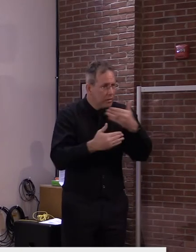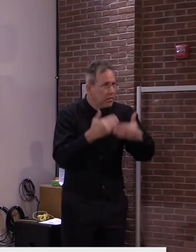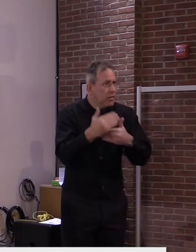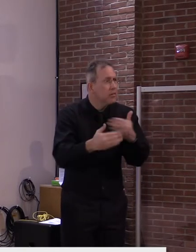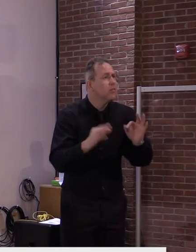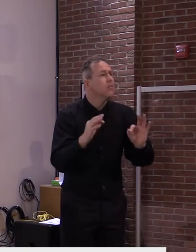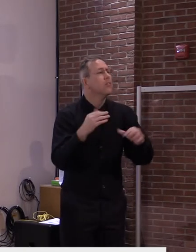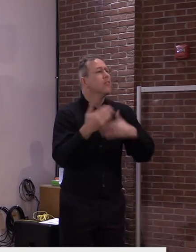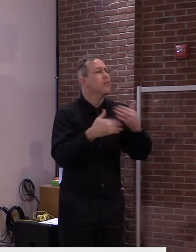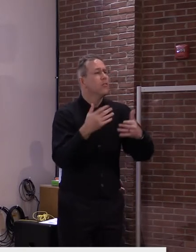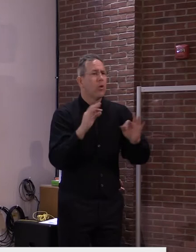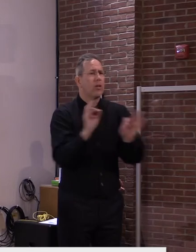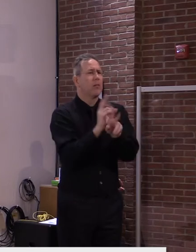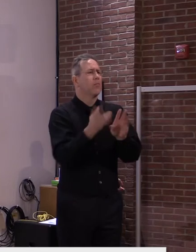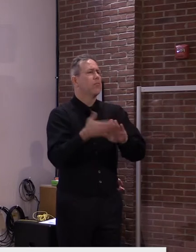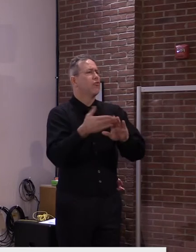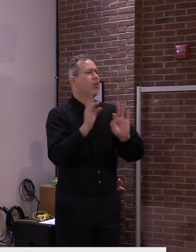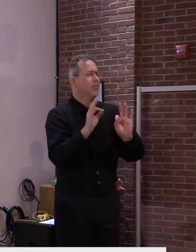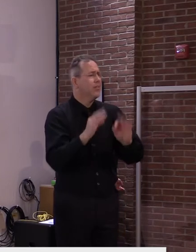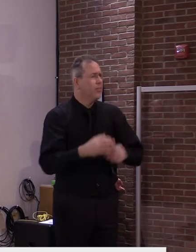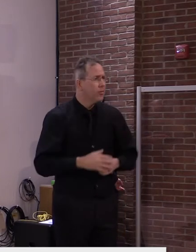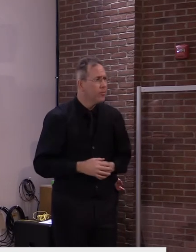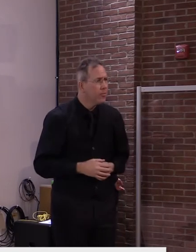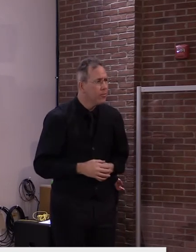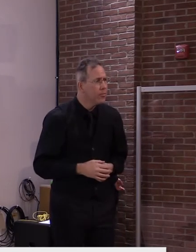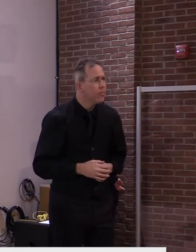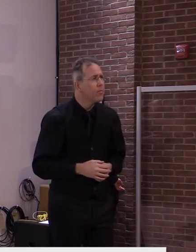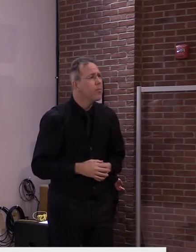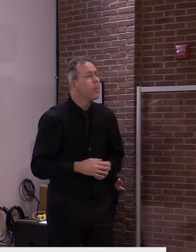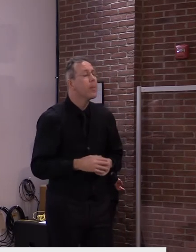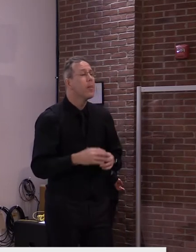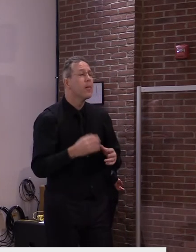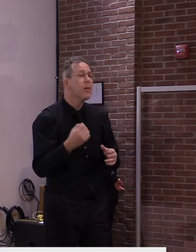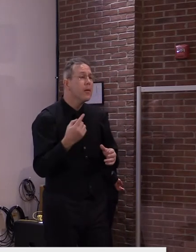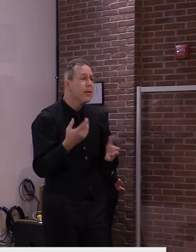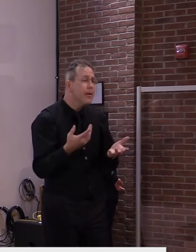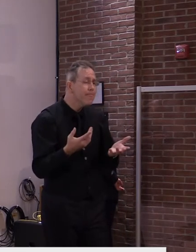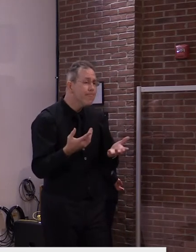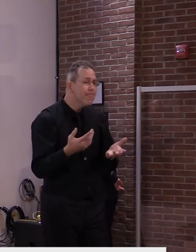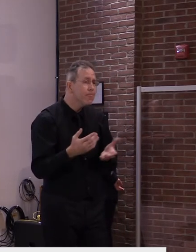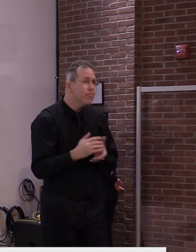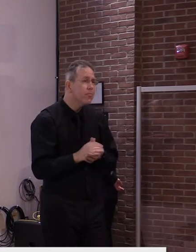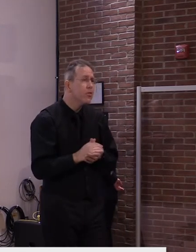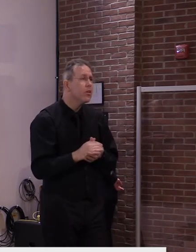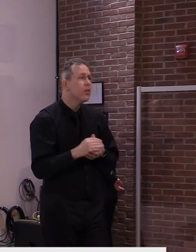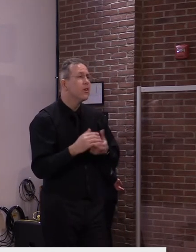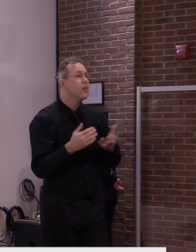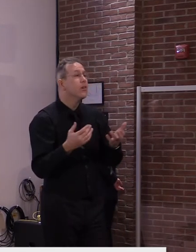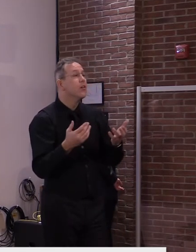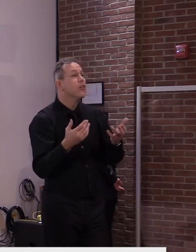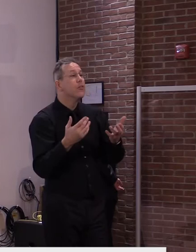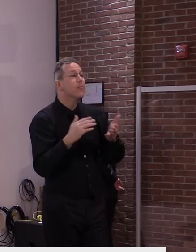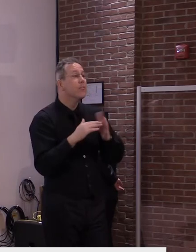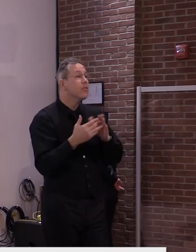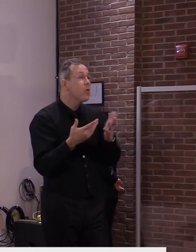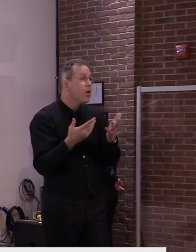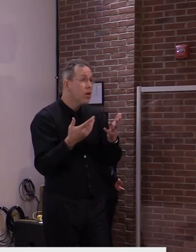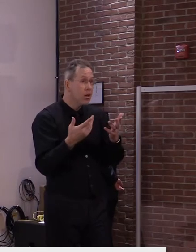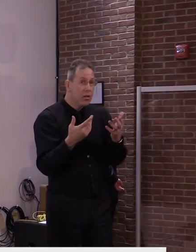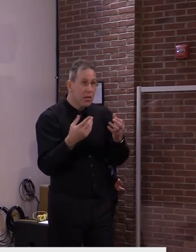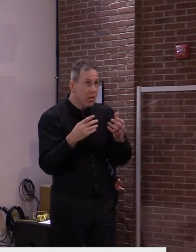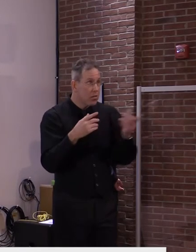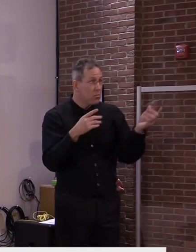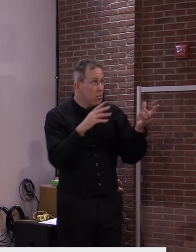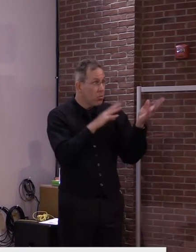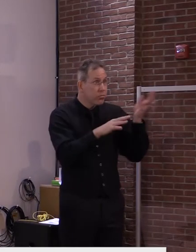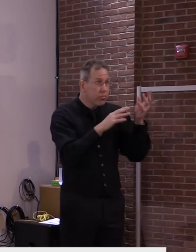sector isn't just about opening up the percentage of people who can come. I mean, the lodging facility, for